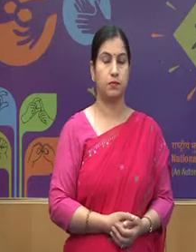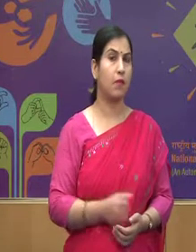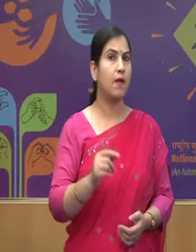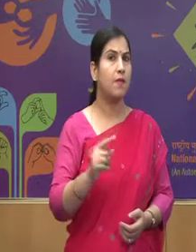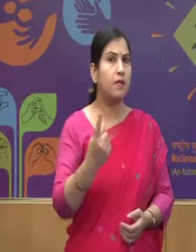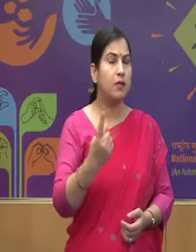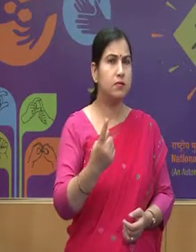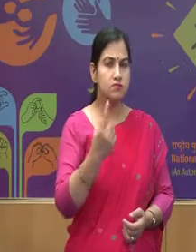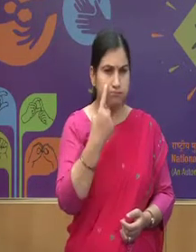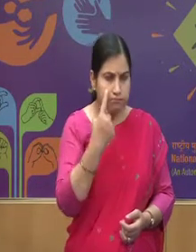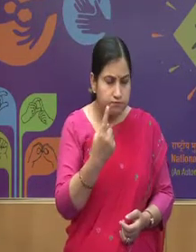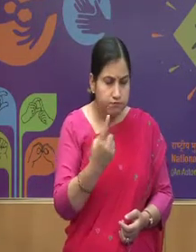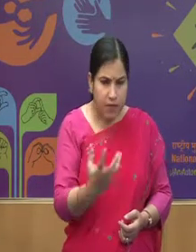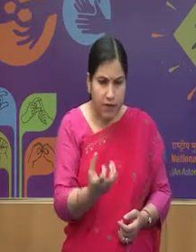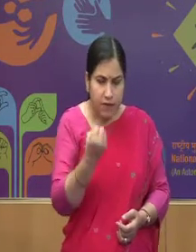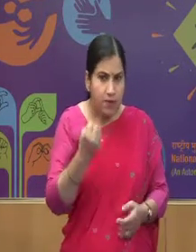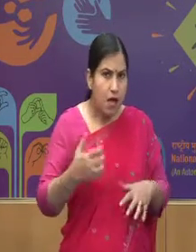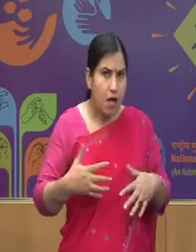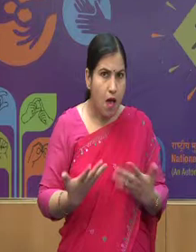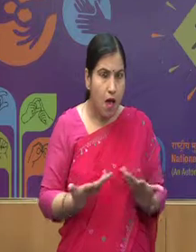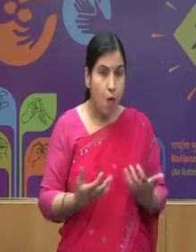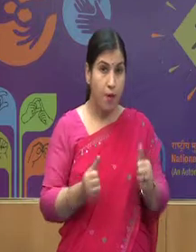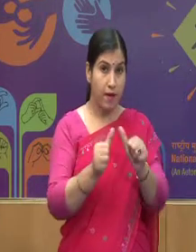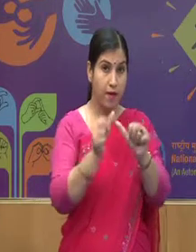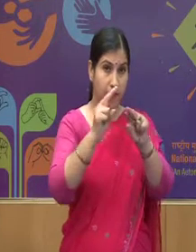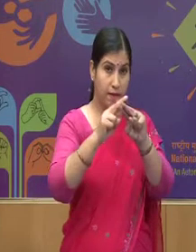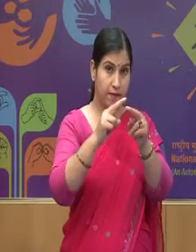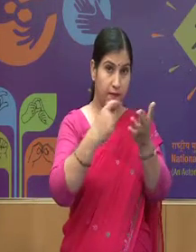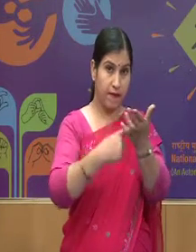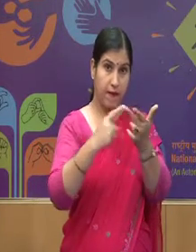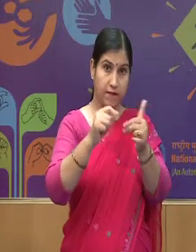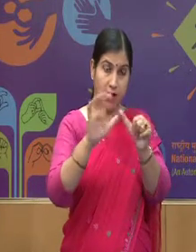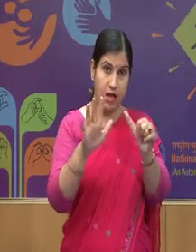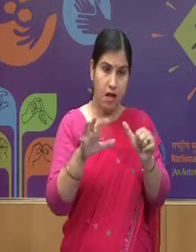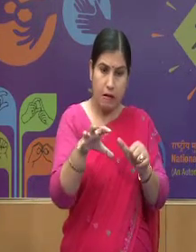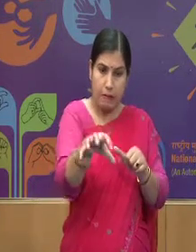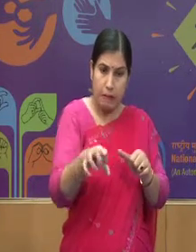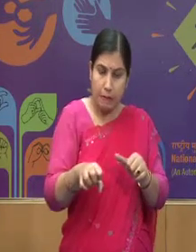First, we will try to find out how Africa was imperialized.